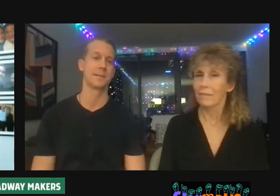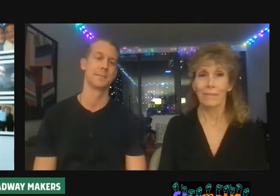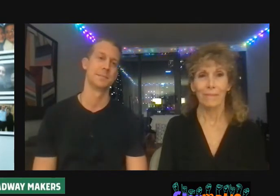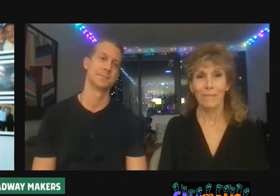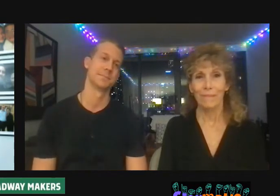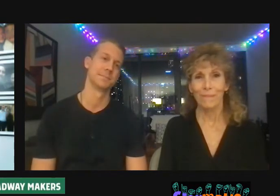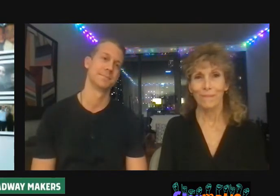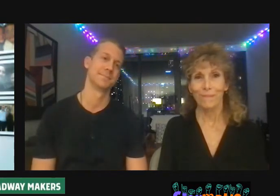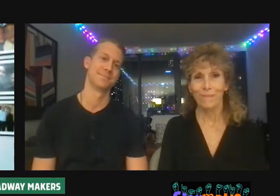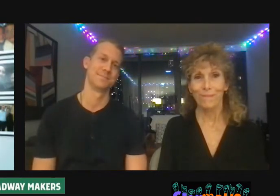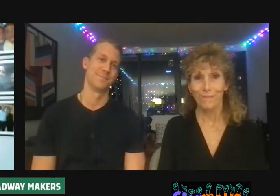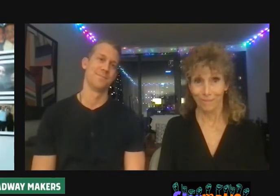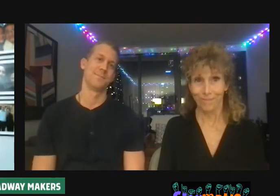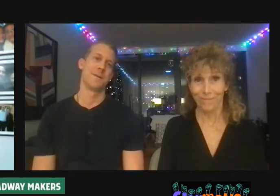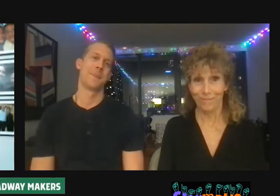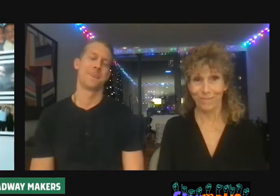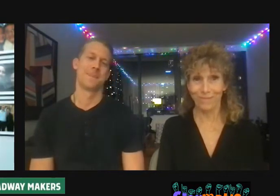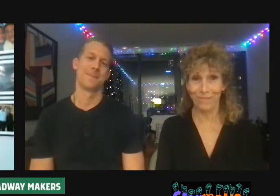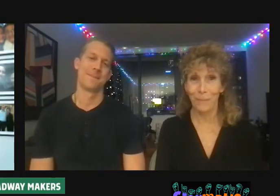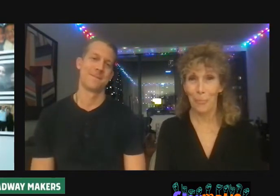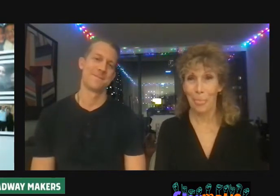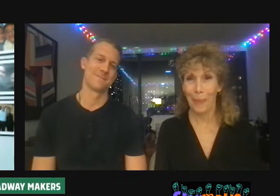it.